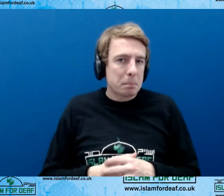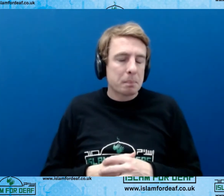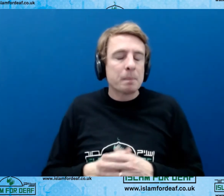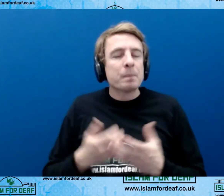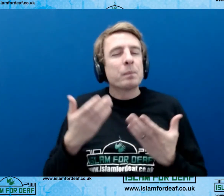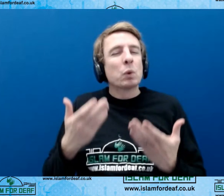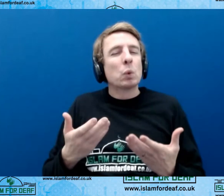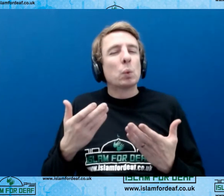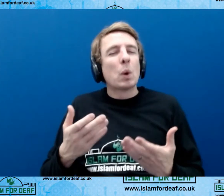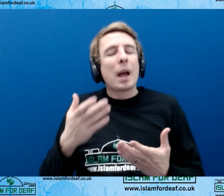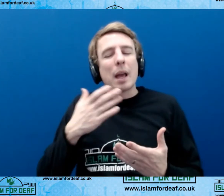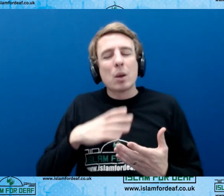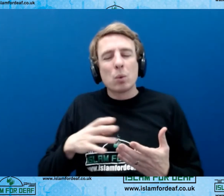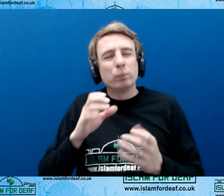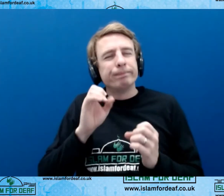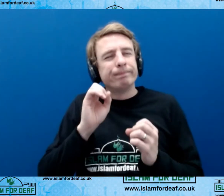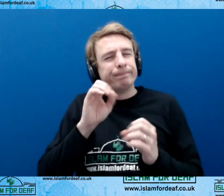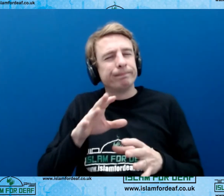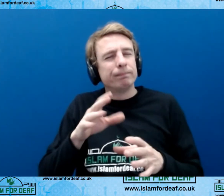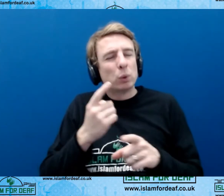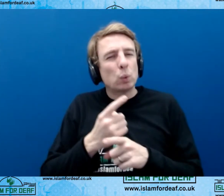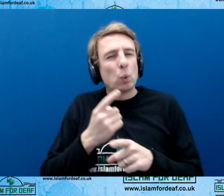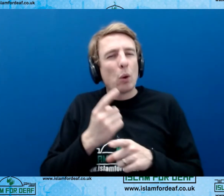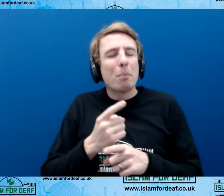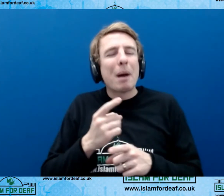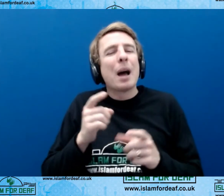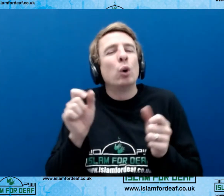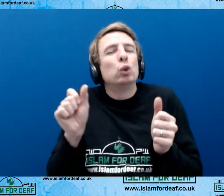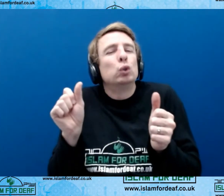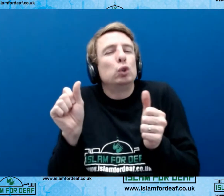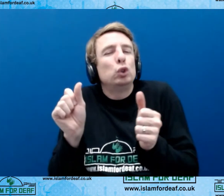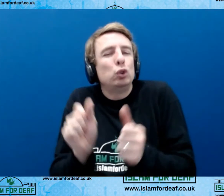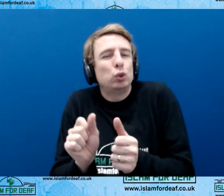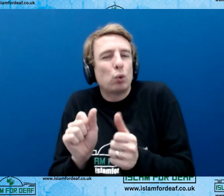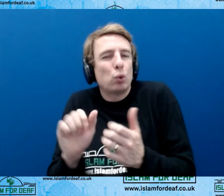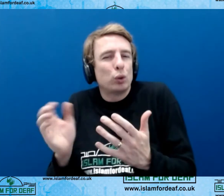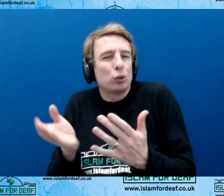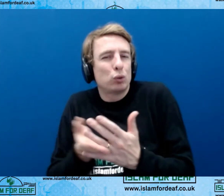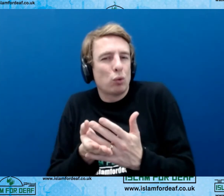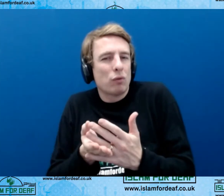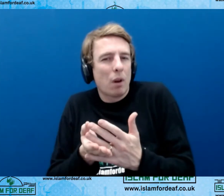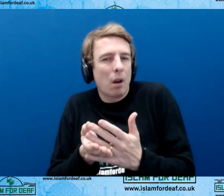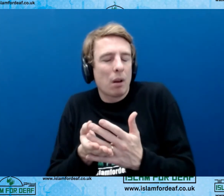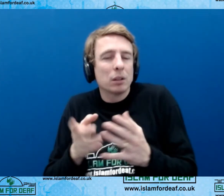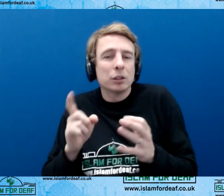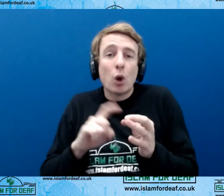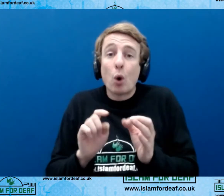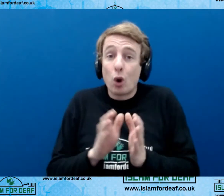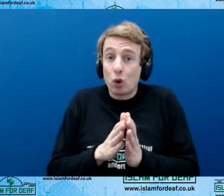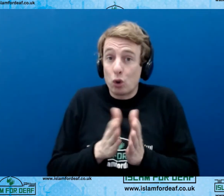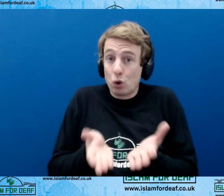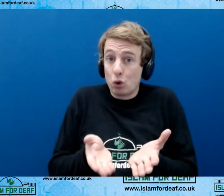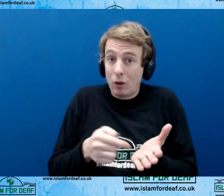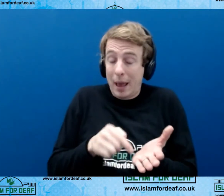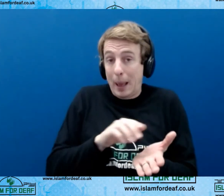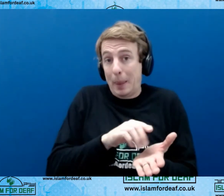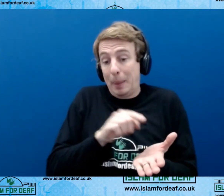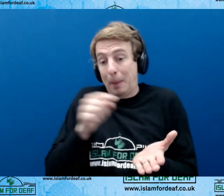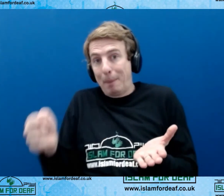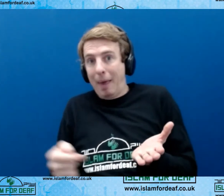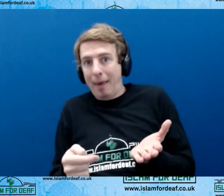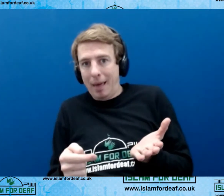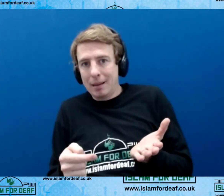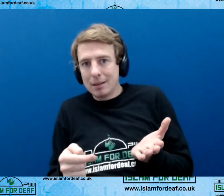the chapters at the back of the Quran, at the back of the Mus'haf. So without further ado, I'll pass over to our Shaykh